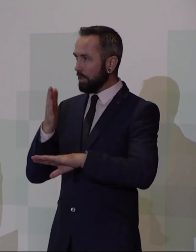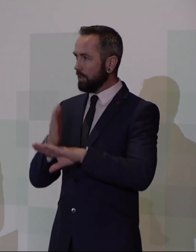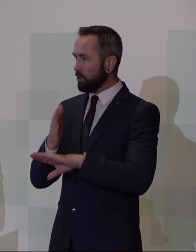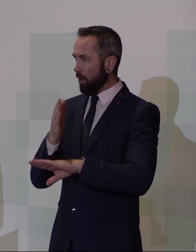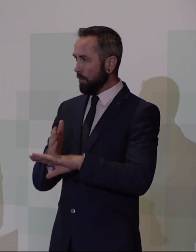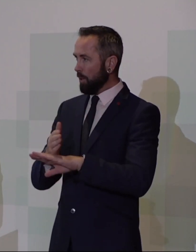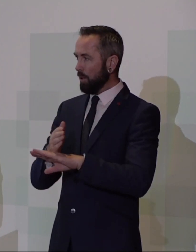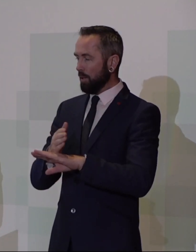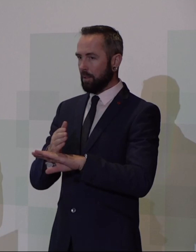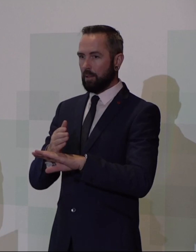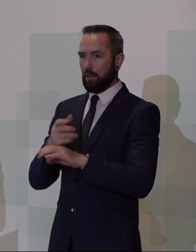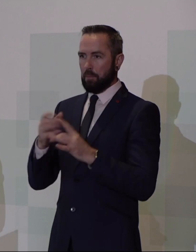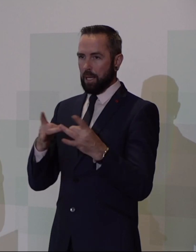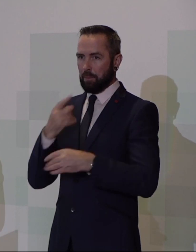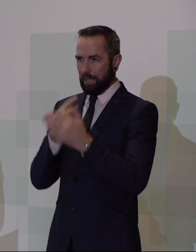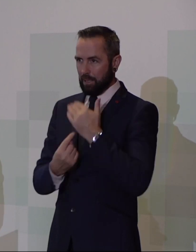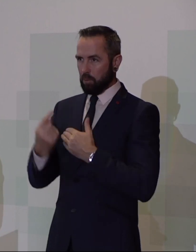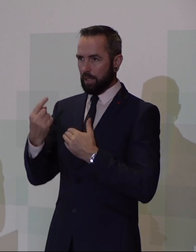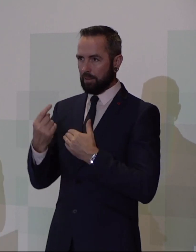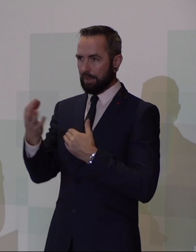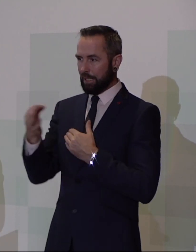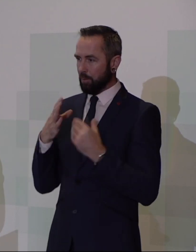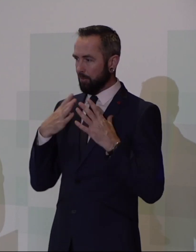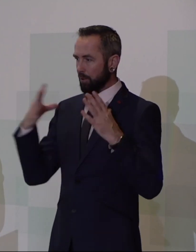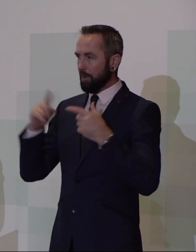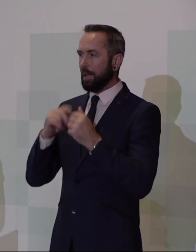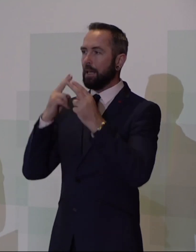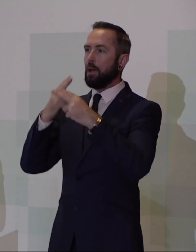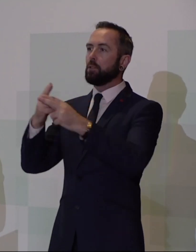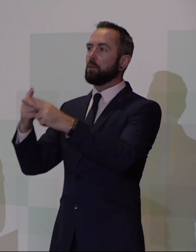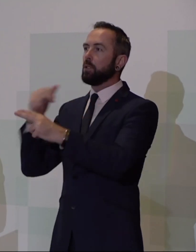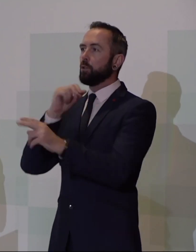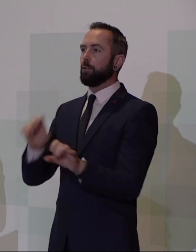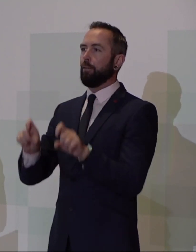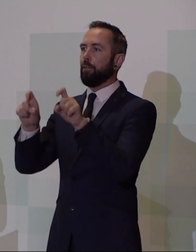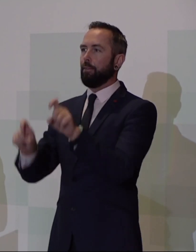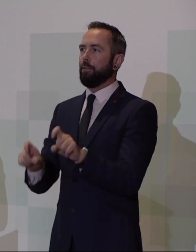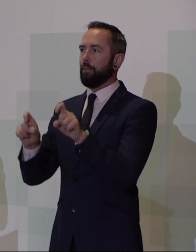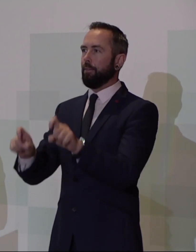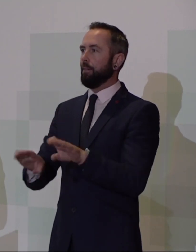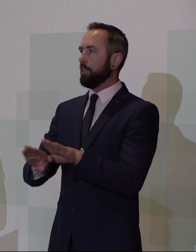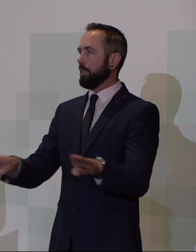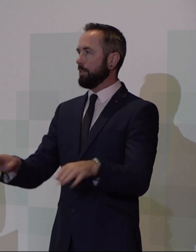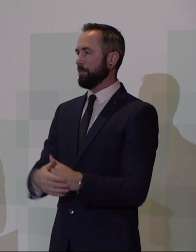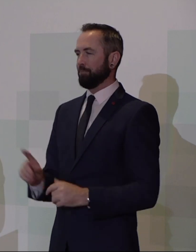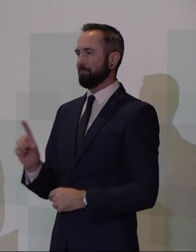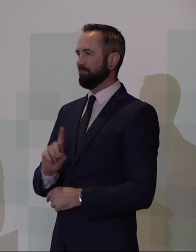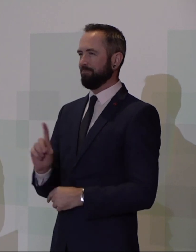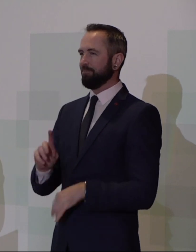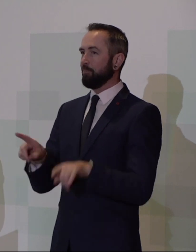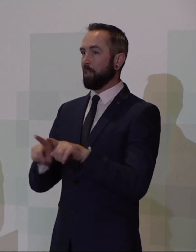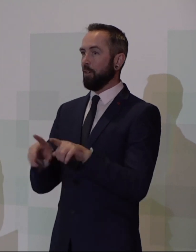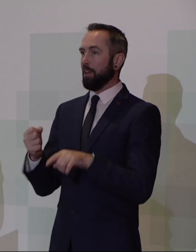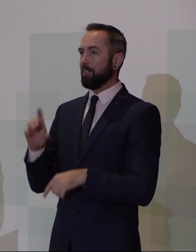was independent, I had freedom, I was out and about, and I wasn't tied to a desk. I also had a